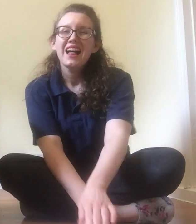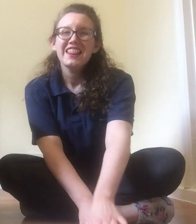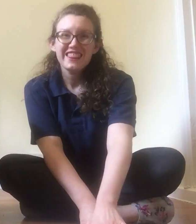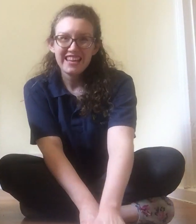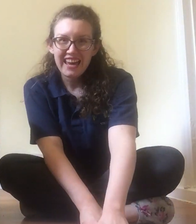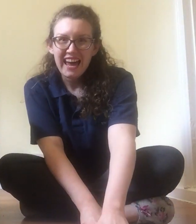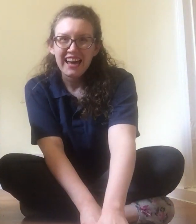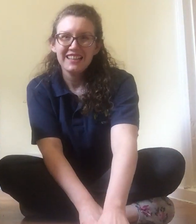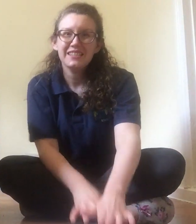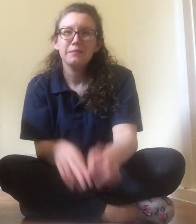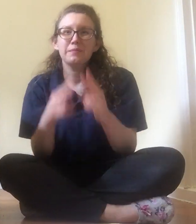The cat